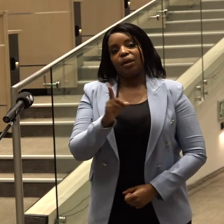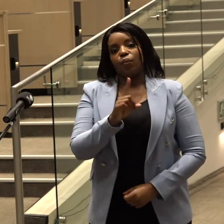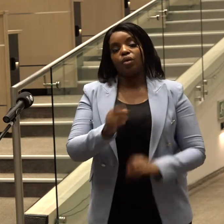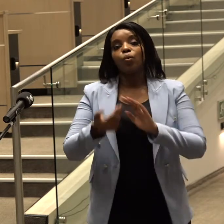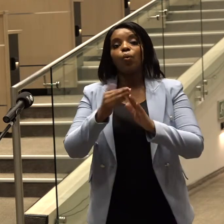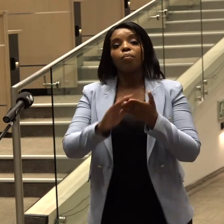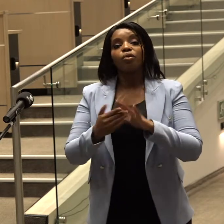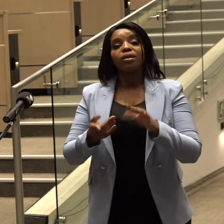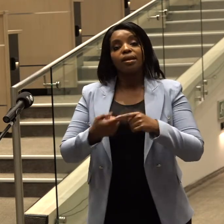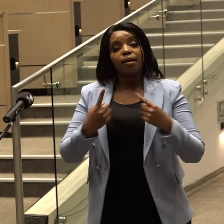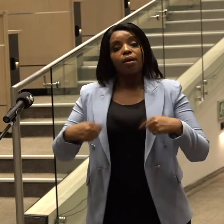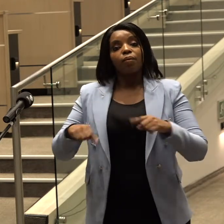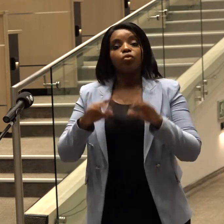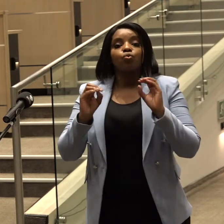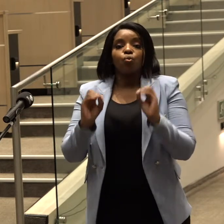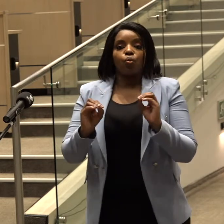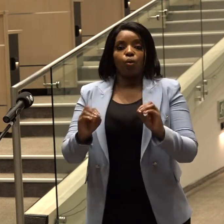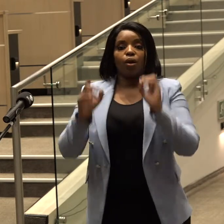means